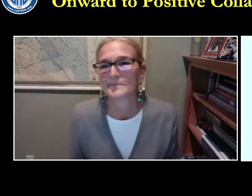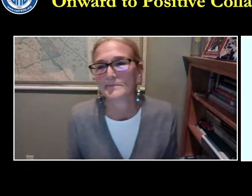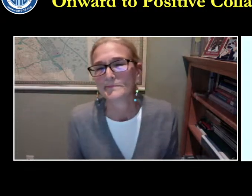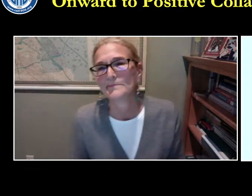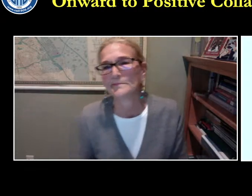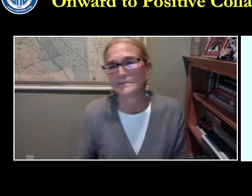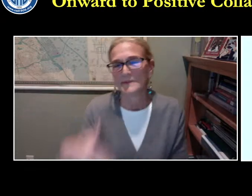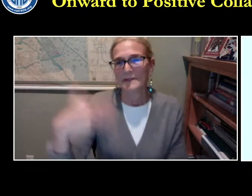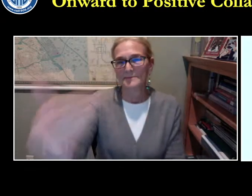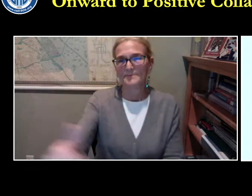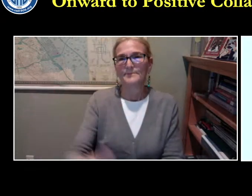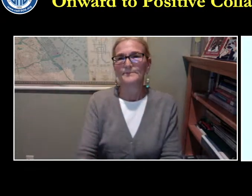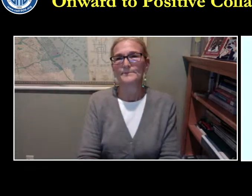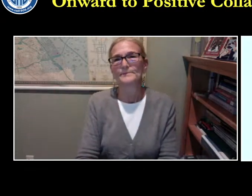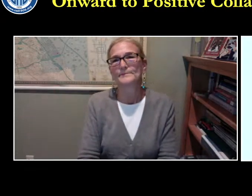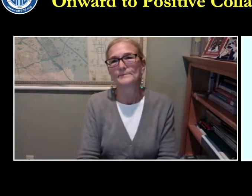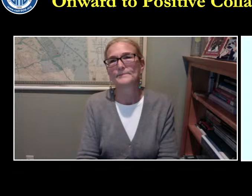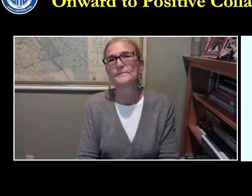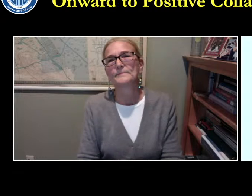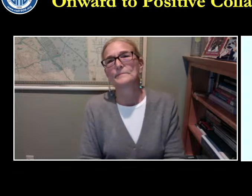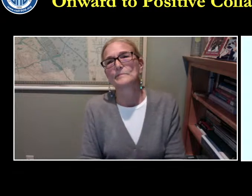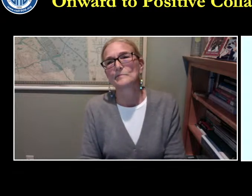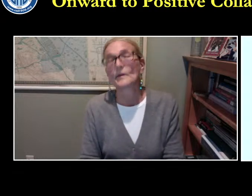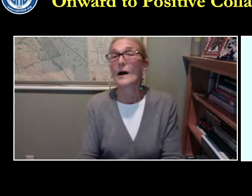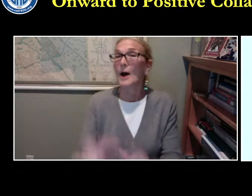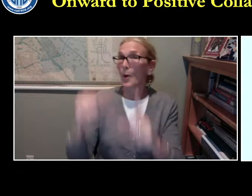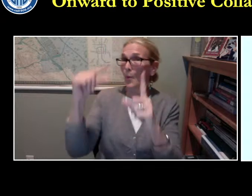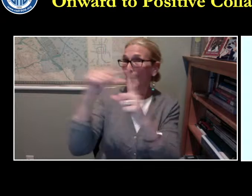So what's going on?